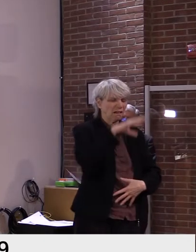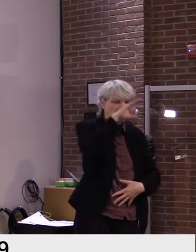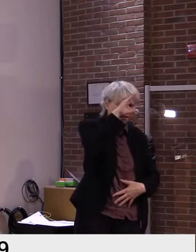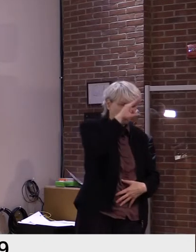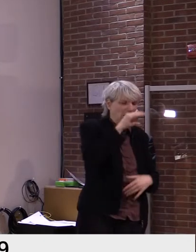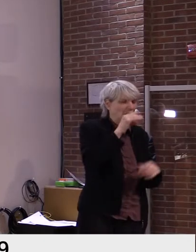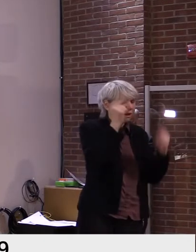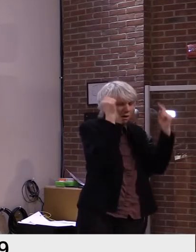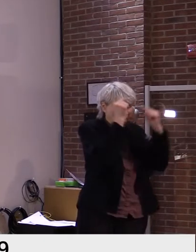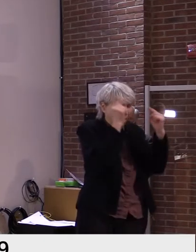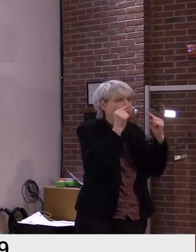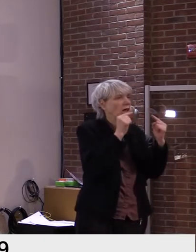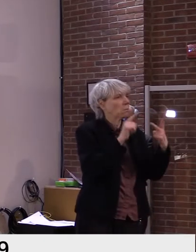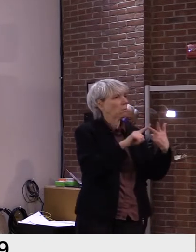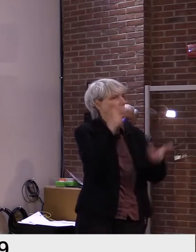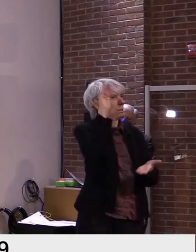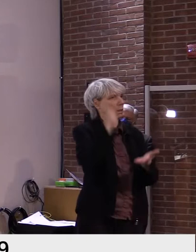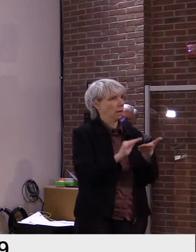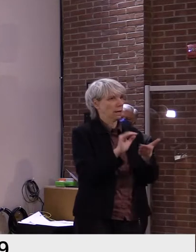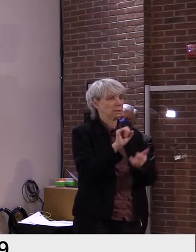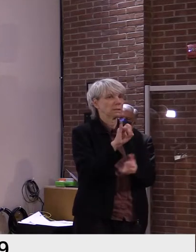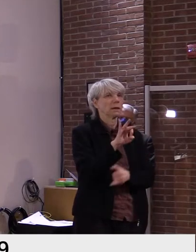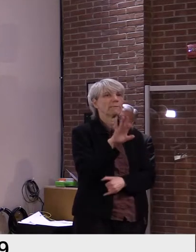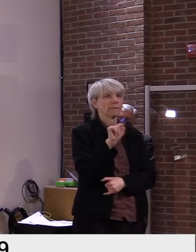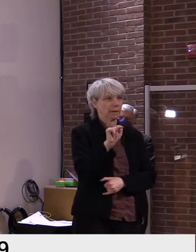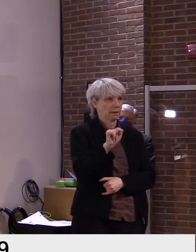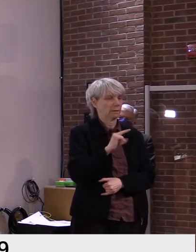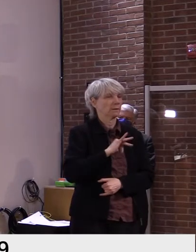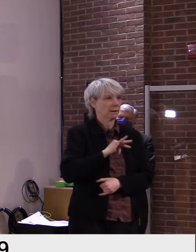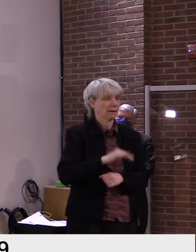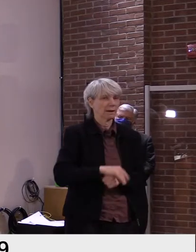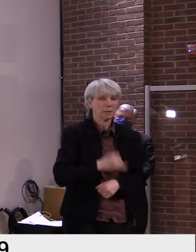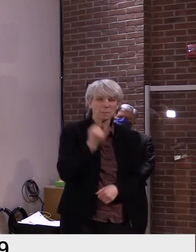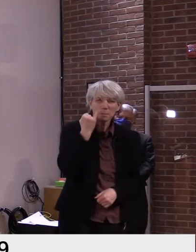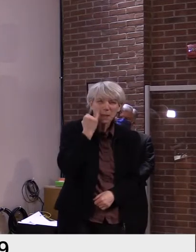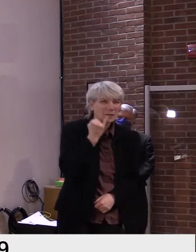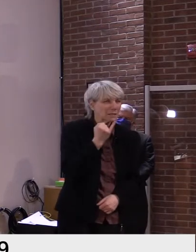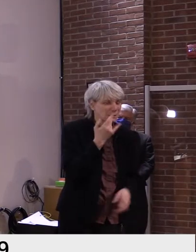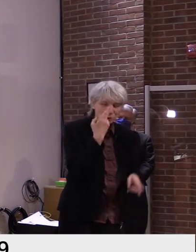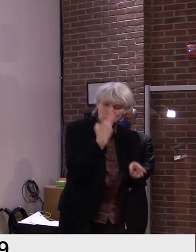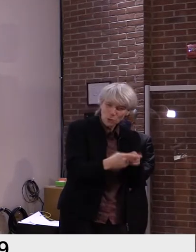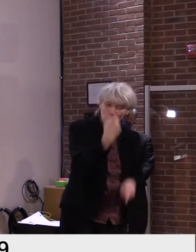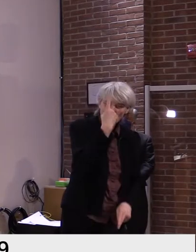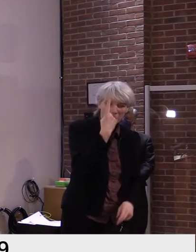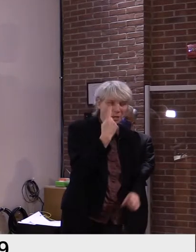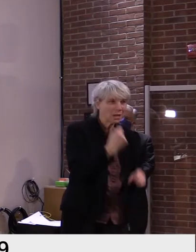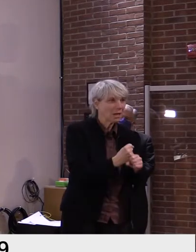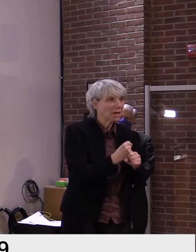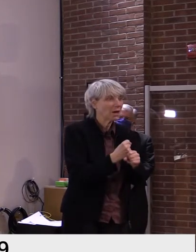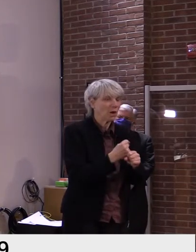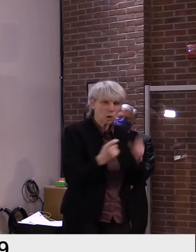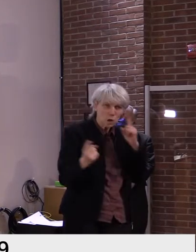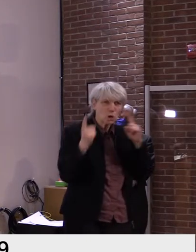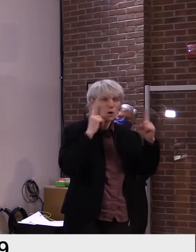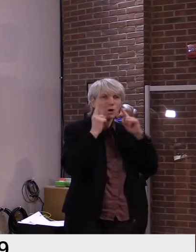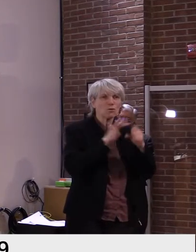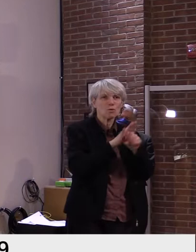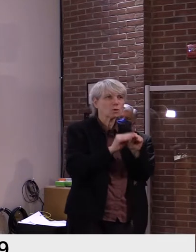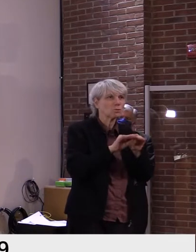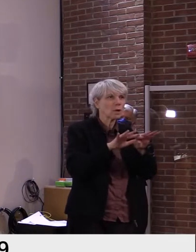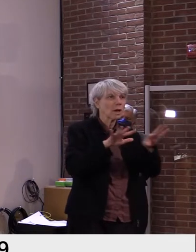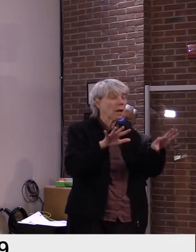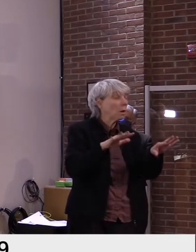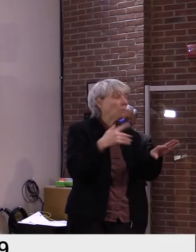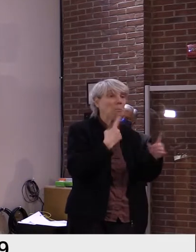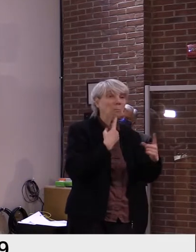many unknowns about this new coronavirus. Just 1 year later, we are able to use long research technologies